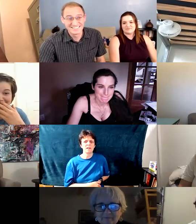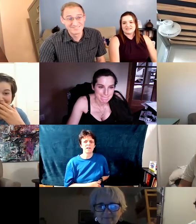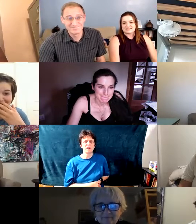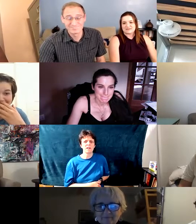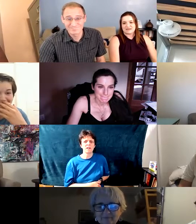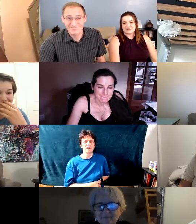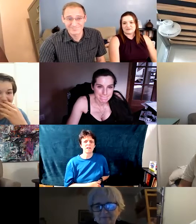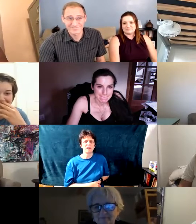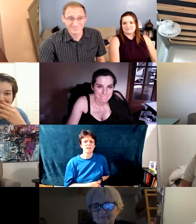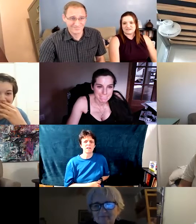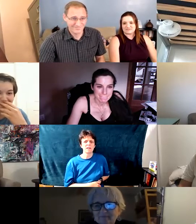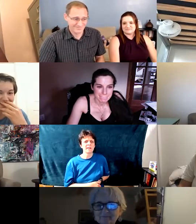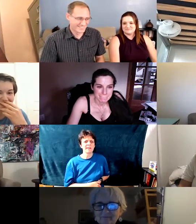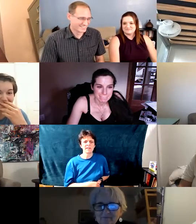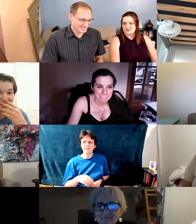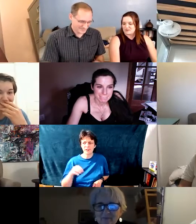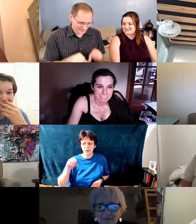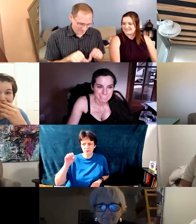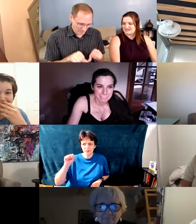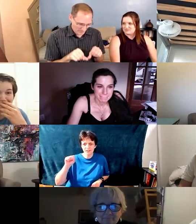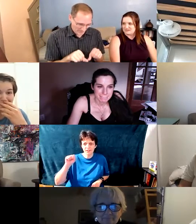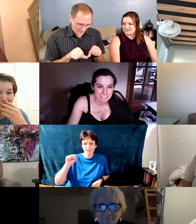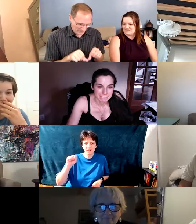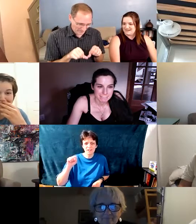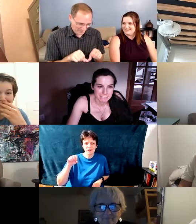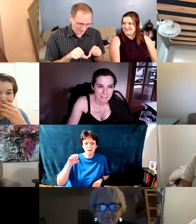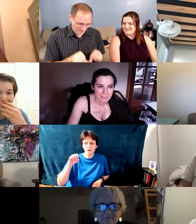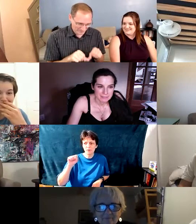happen. So I'm like, oh, well, whatever. Waste not one.